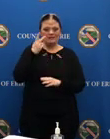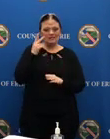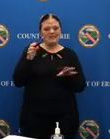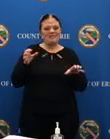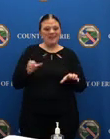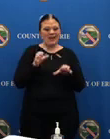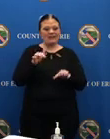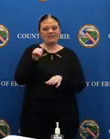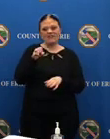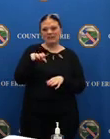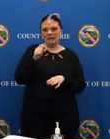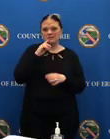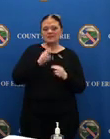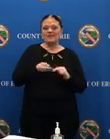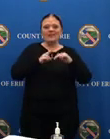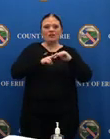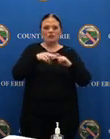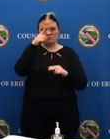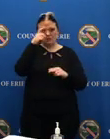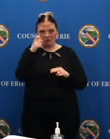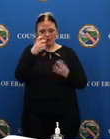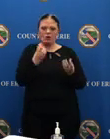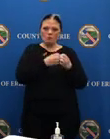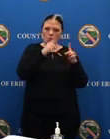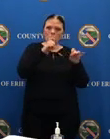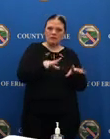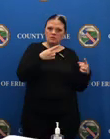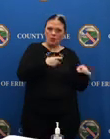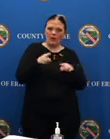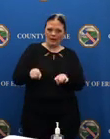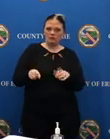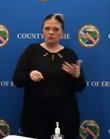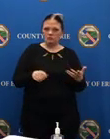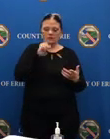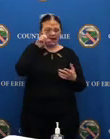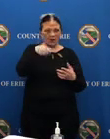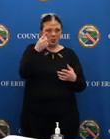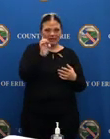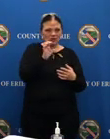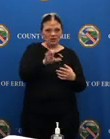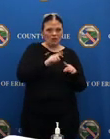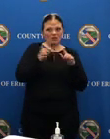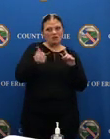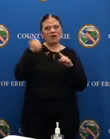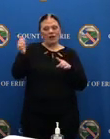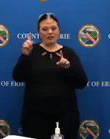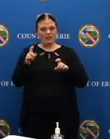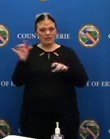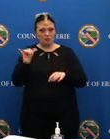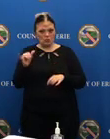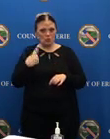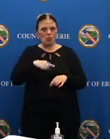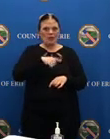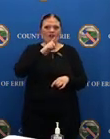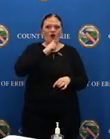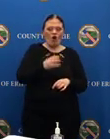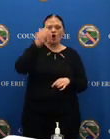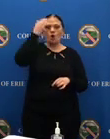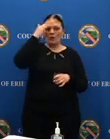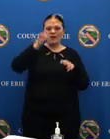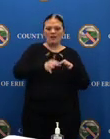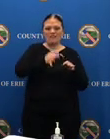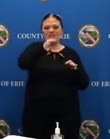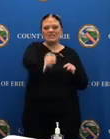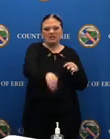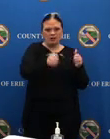increase because there is more testing going on in this community. Not only is Erie County testing, but others are testing. We are aware of a delay